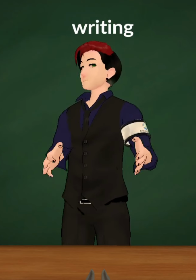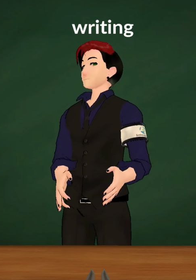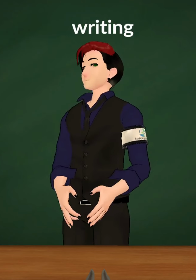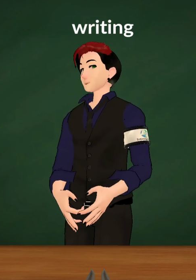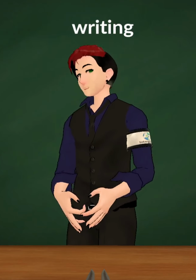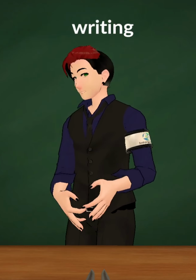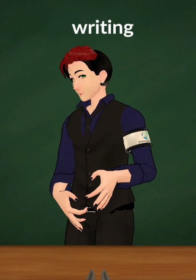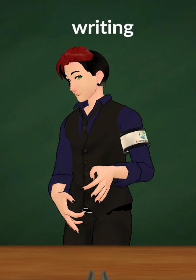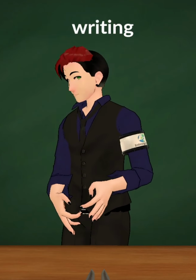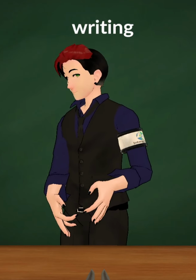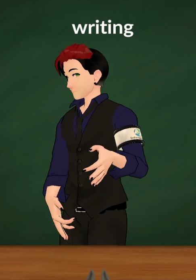Yes, Cheesy.